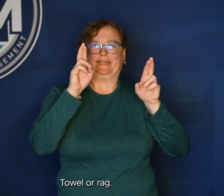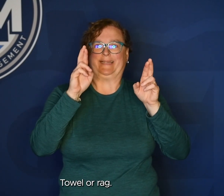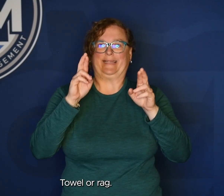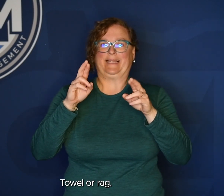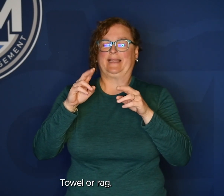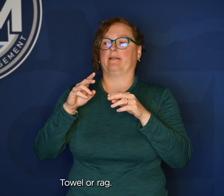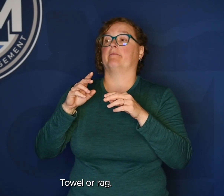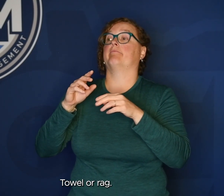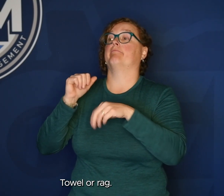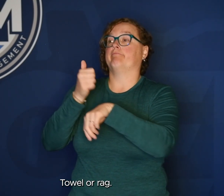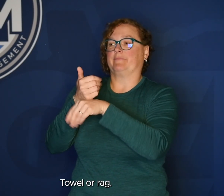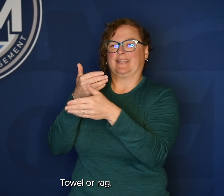towel or rag,